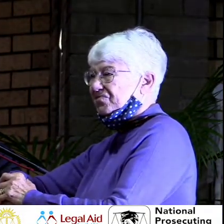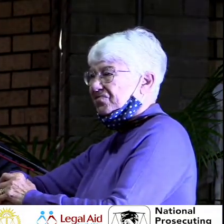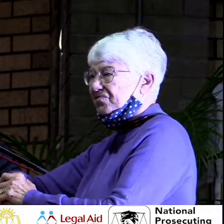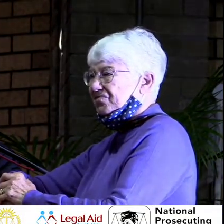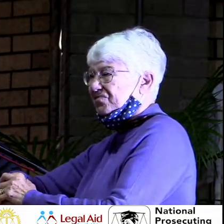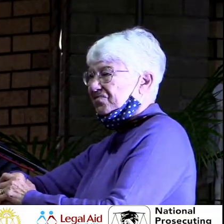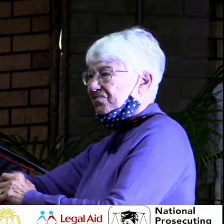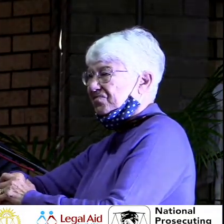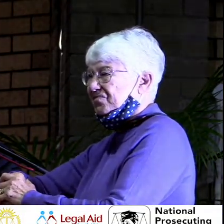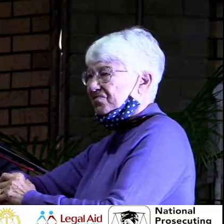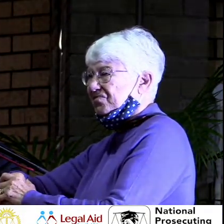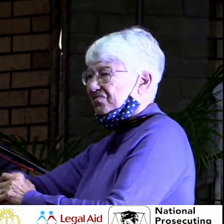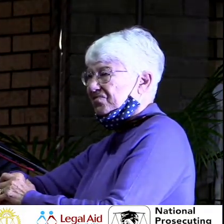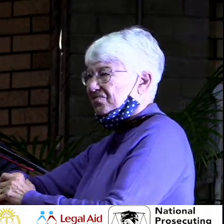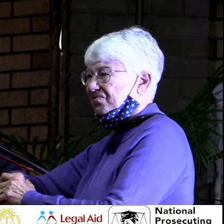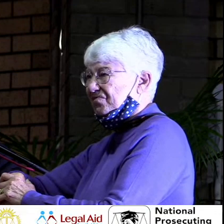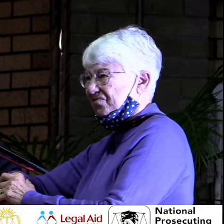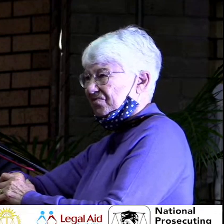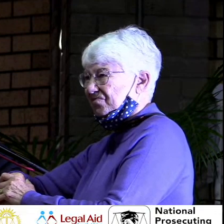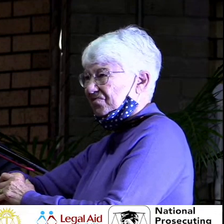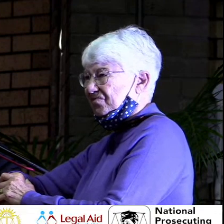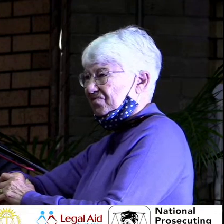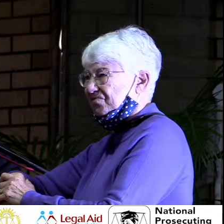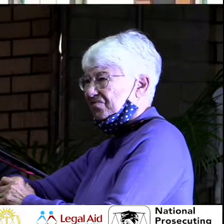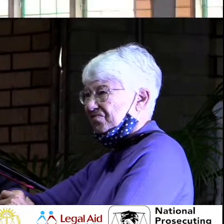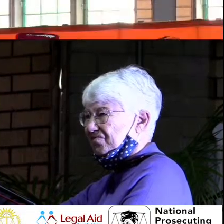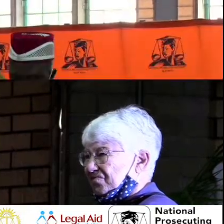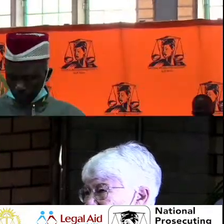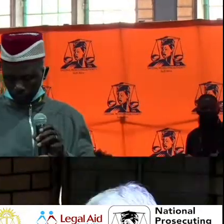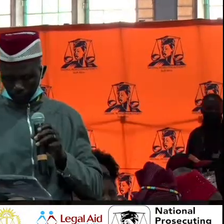number 3, lady, 4, 5, then we're done. Yes, sir.